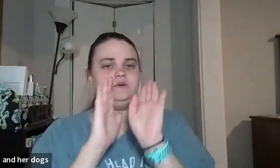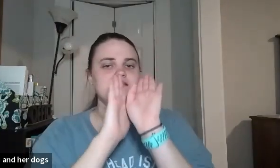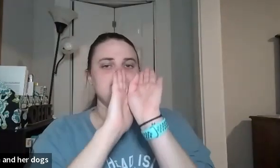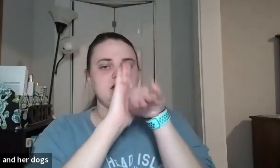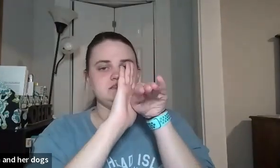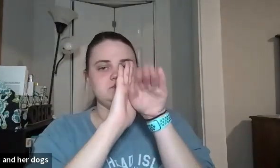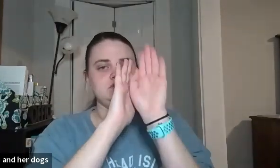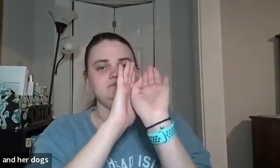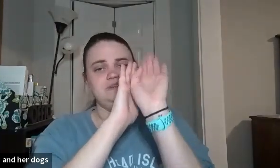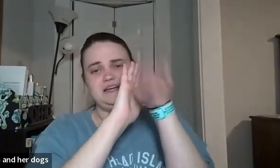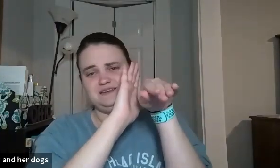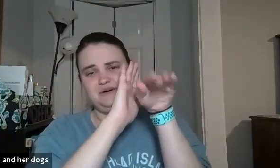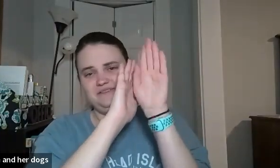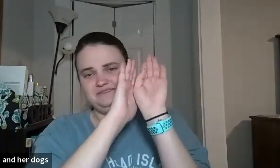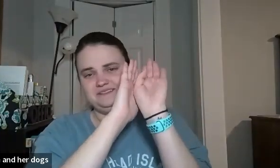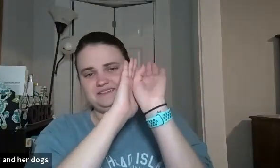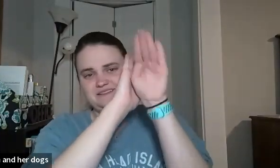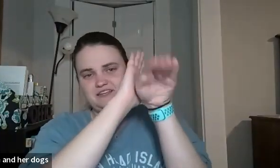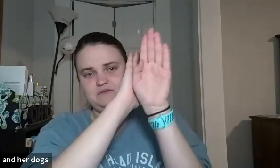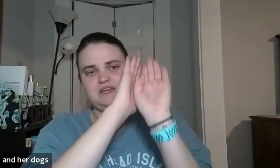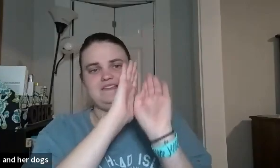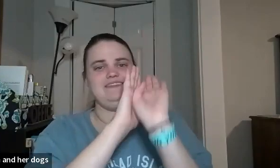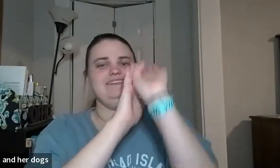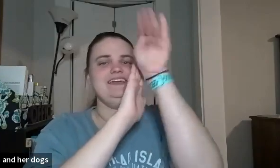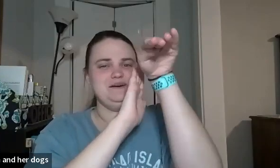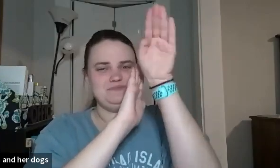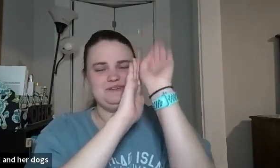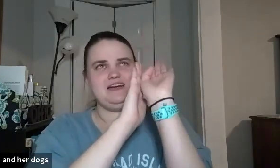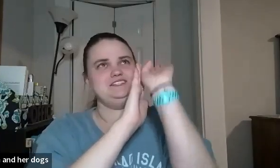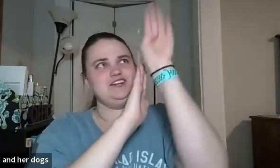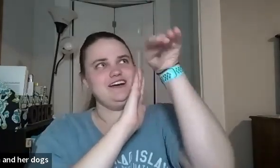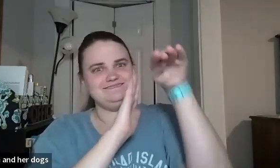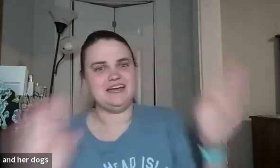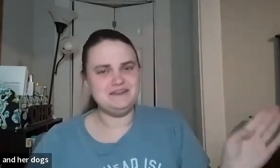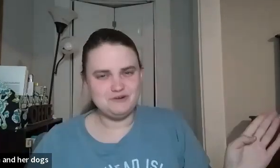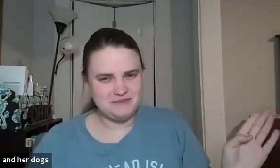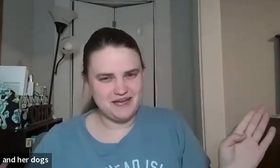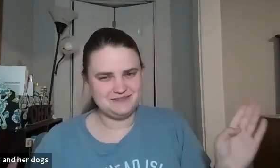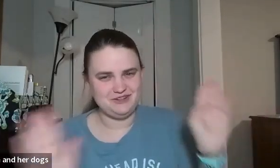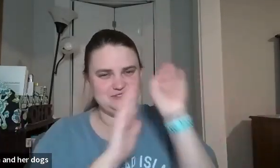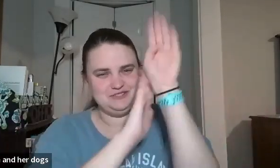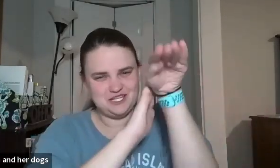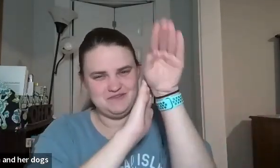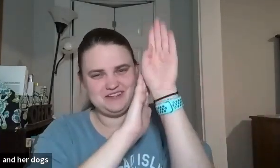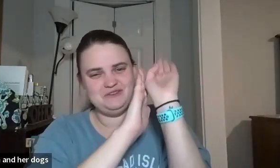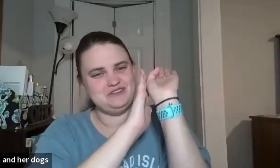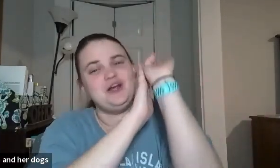is basketball. Like you're making that layup or that shot. I never played basketball, so don't judge me if I don't know the